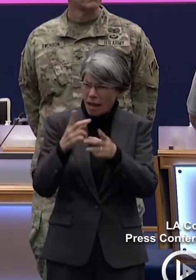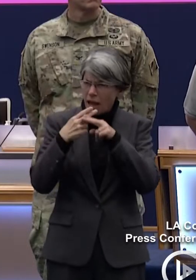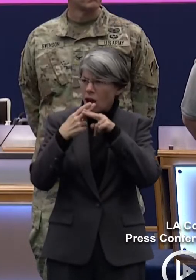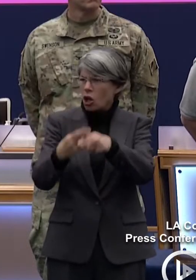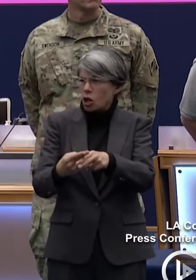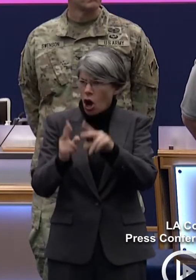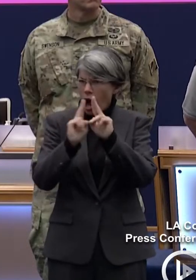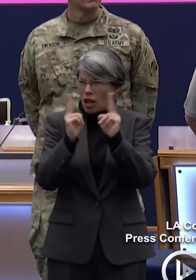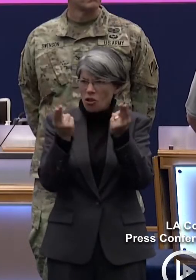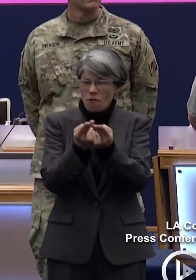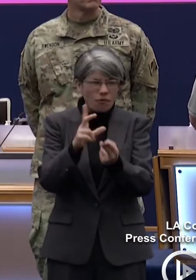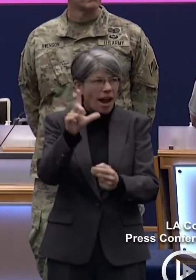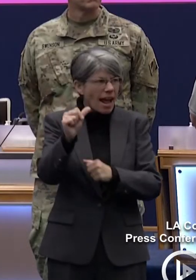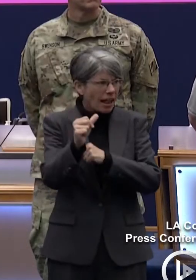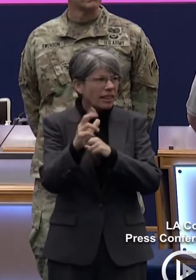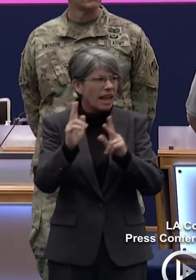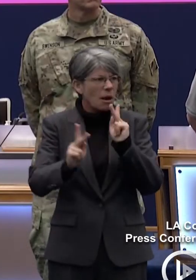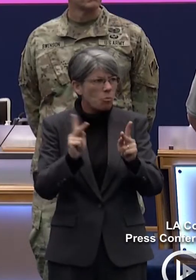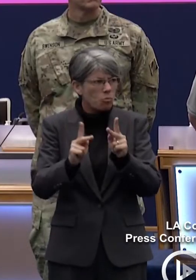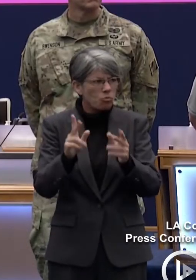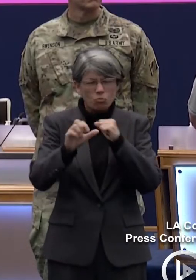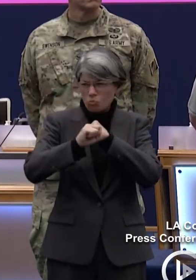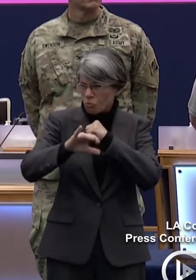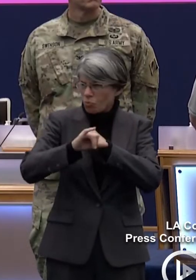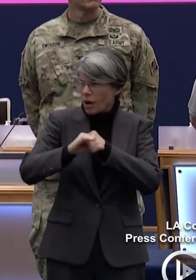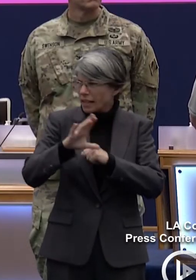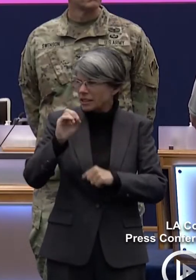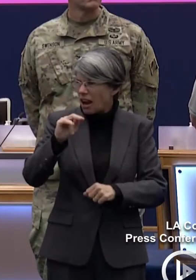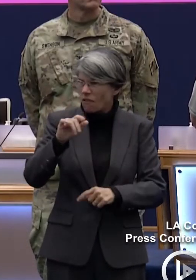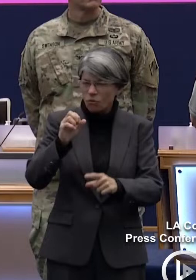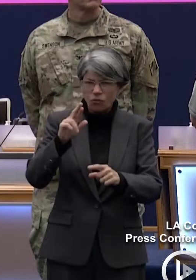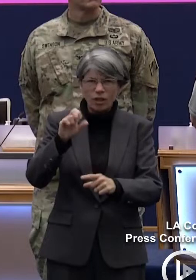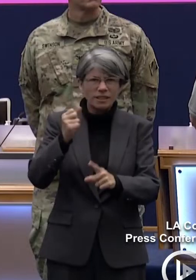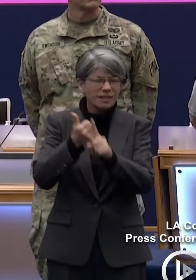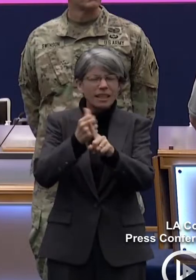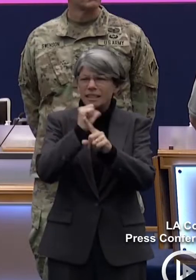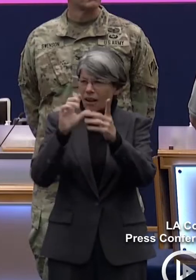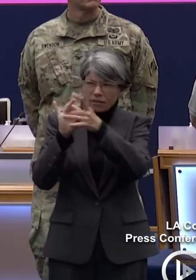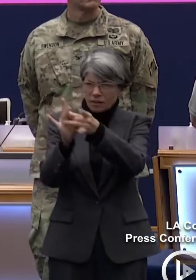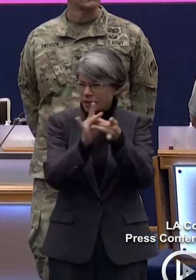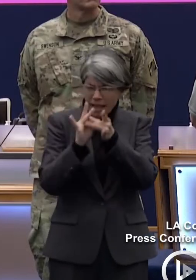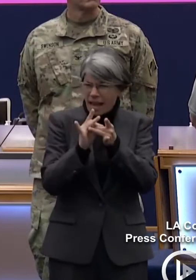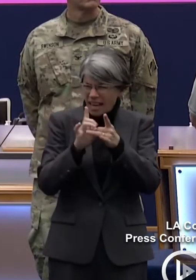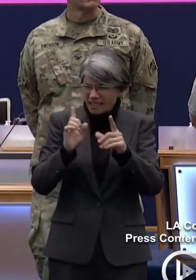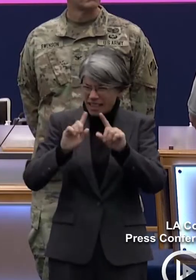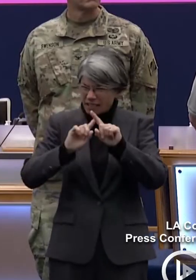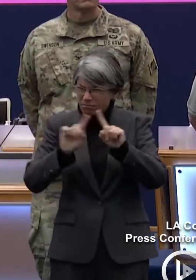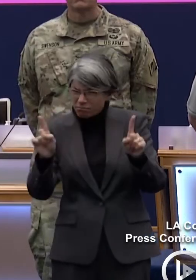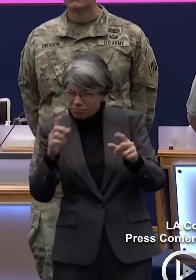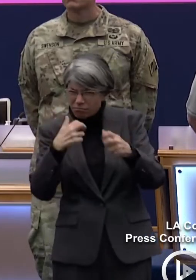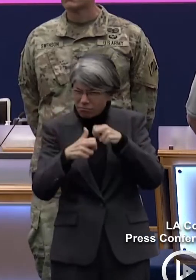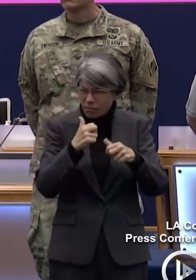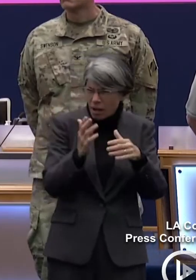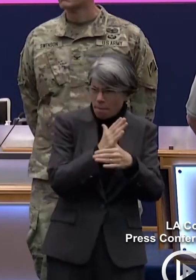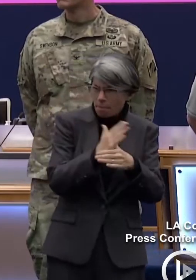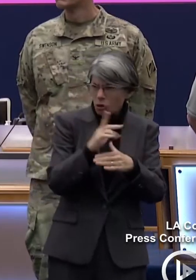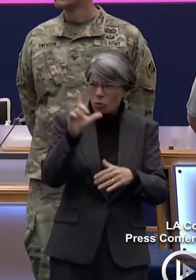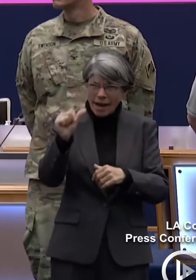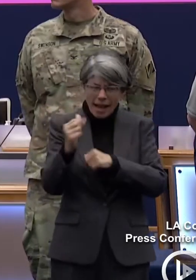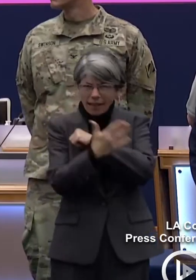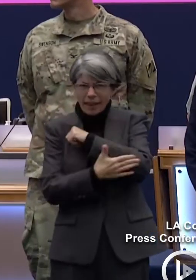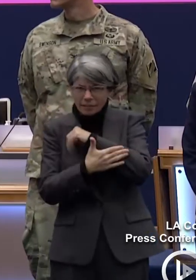the Unified LA press conference. I see the Unified has dropped, and is that any sign of difficulty between the city and the